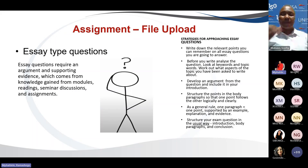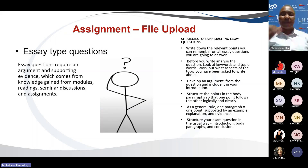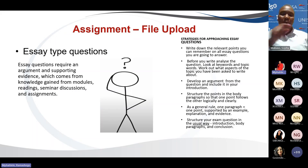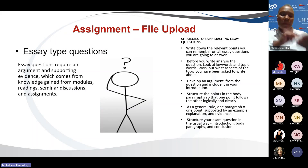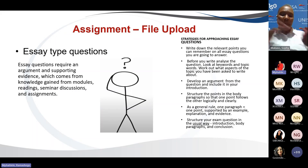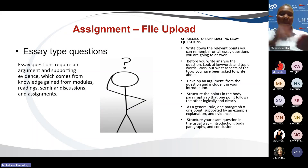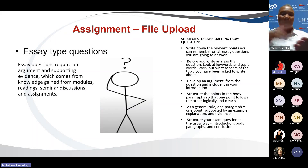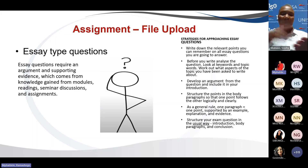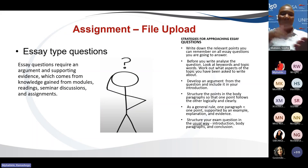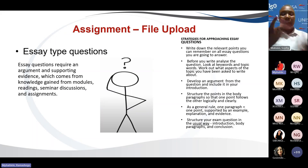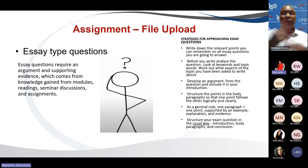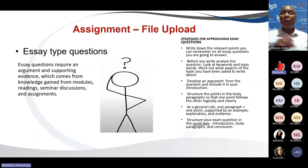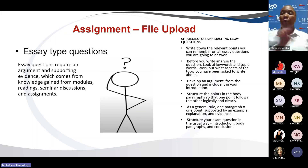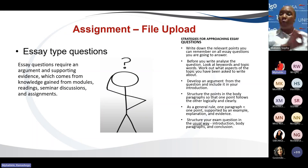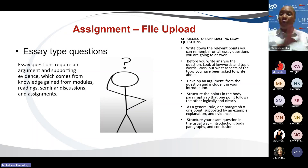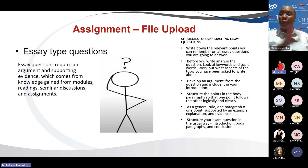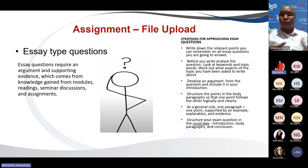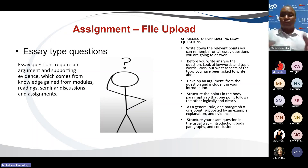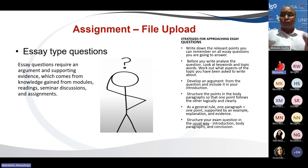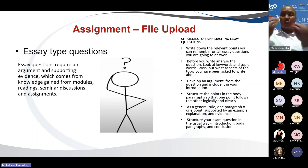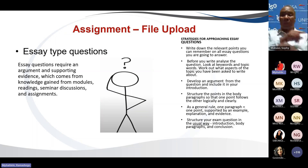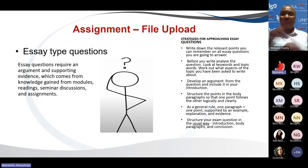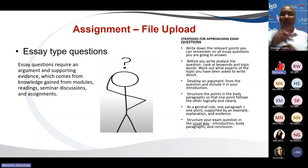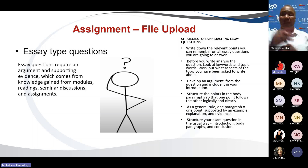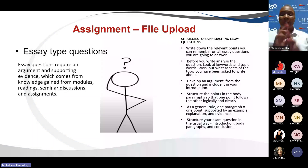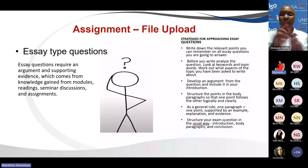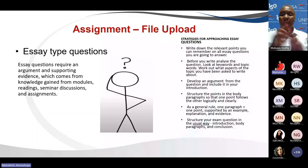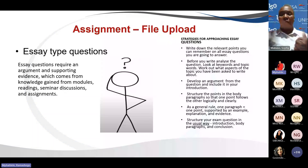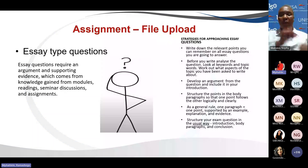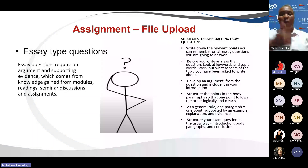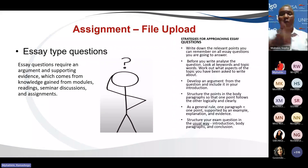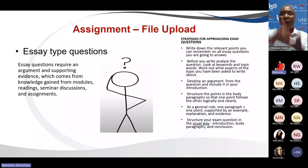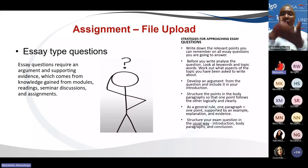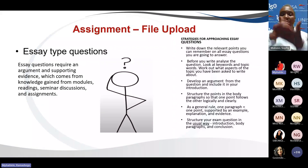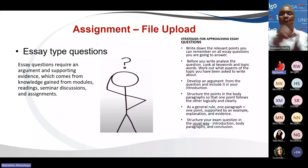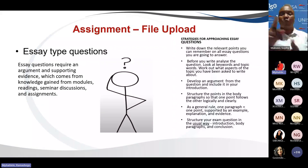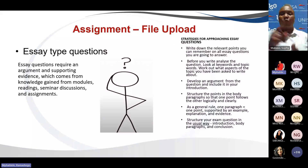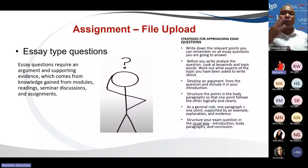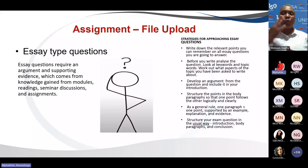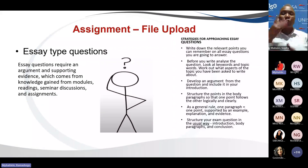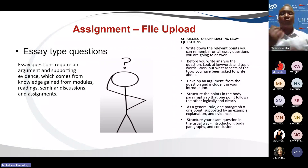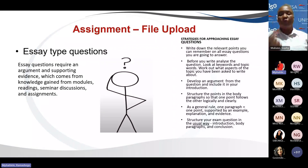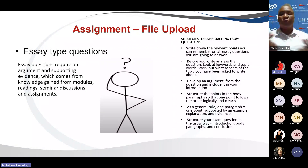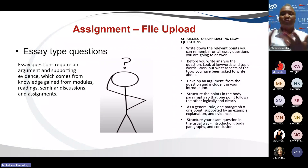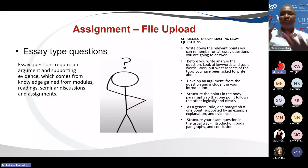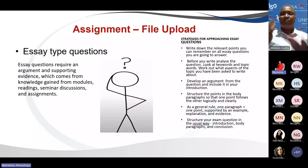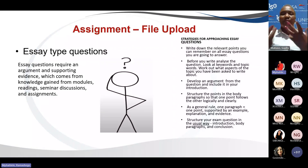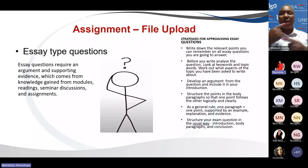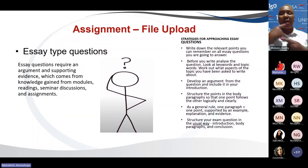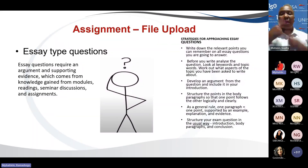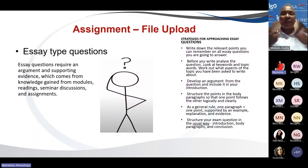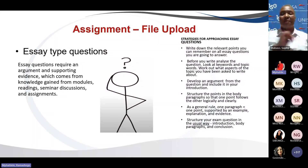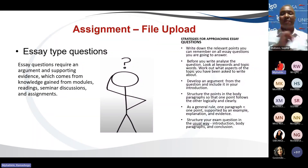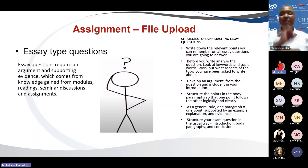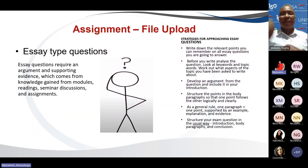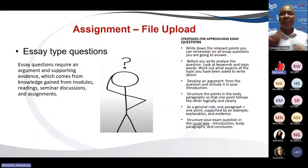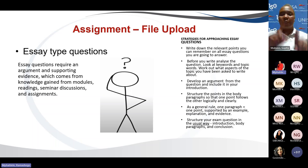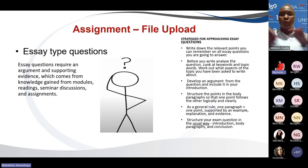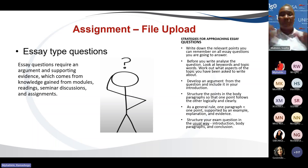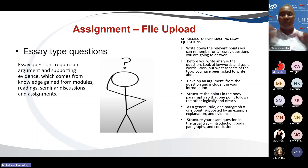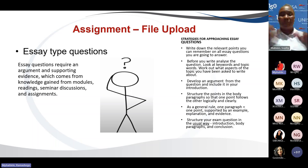However, as soon as you get that feedback, it will also assist you when you are going to be answering this type of